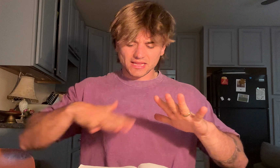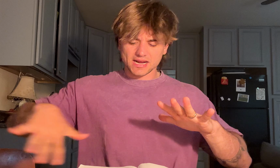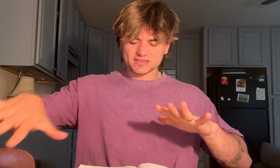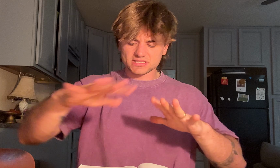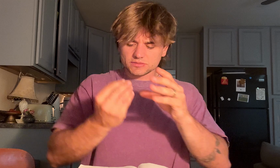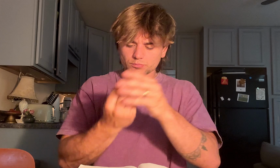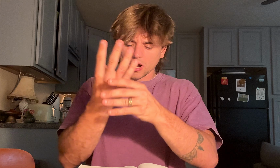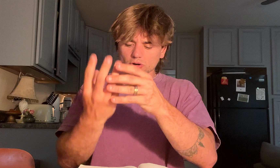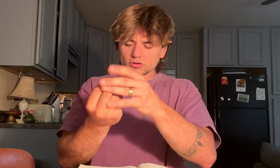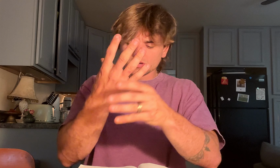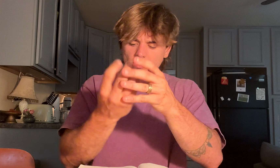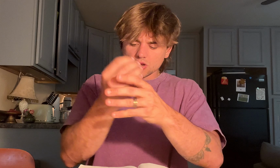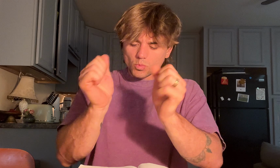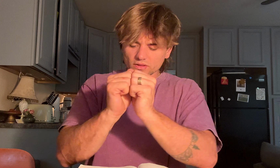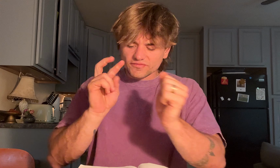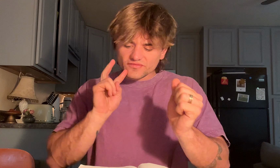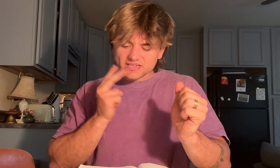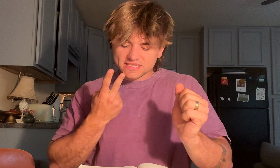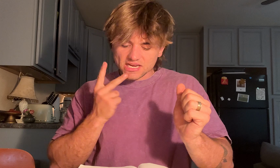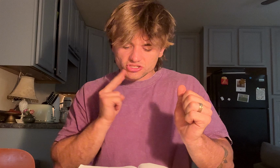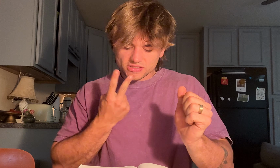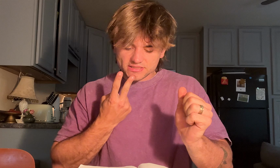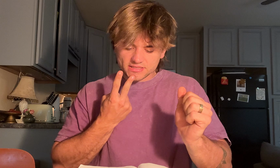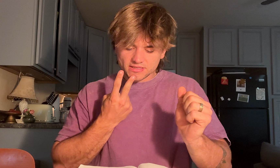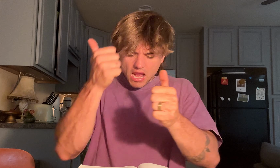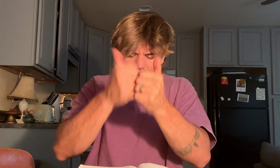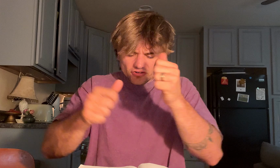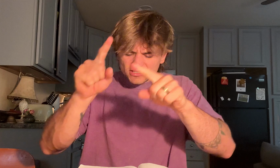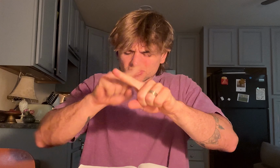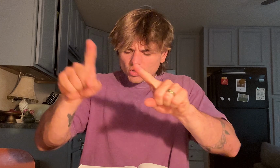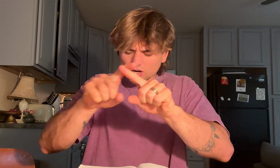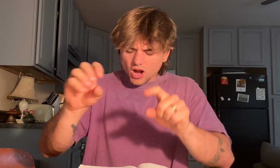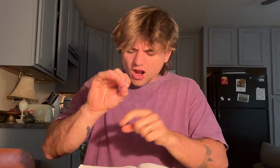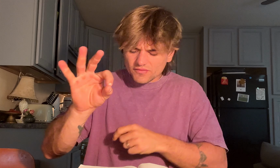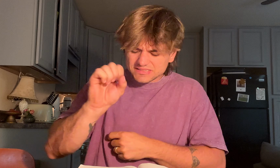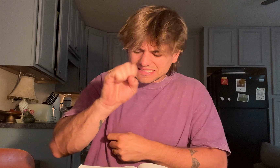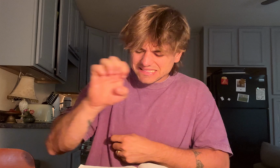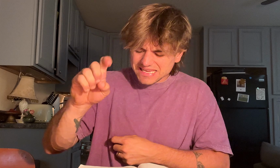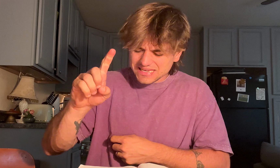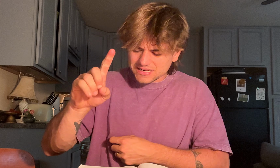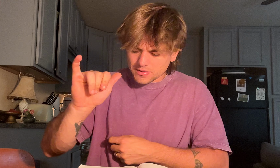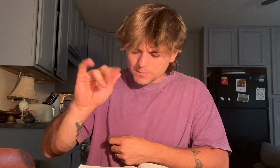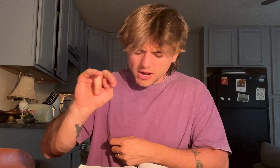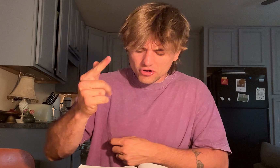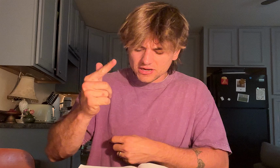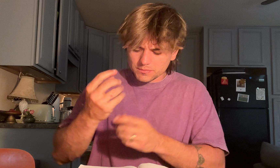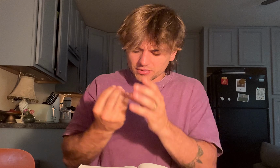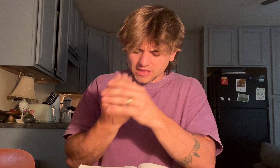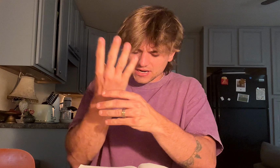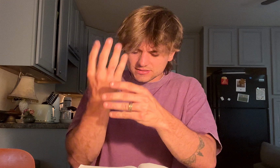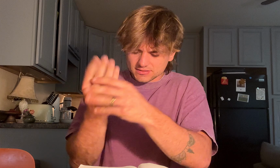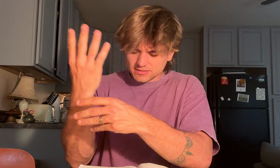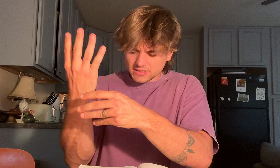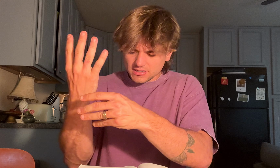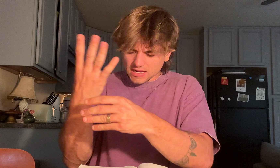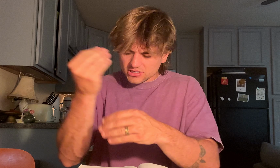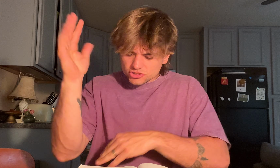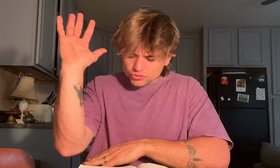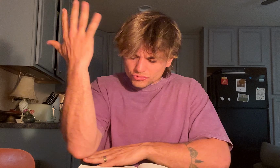land sprout with vegetations, every sort of seed-bearing plant, and